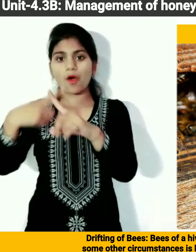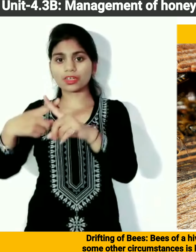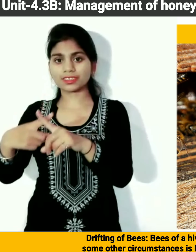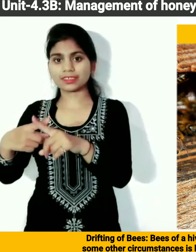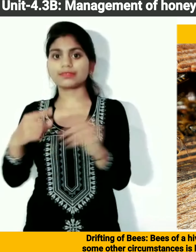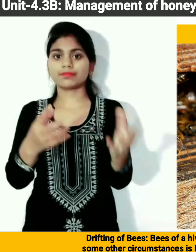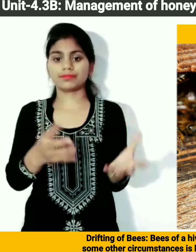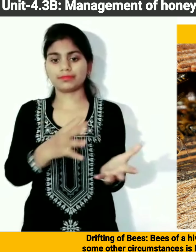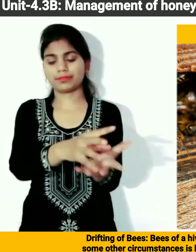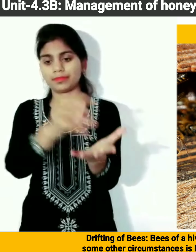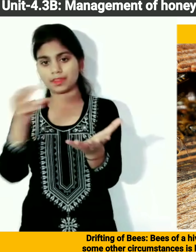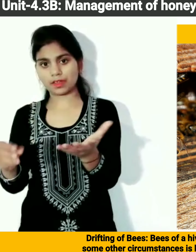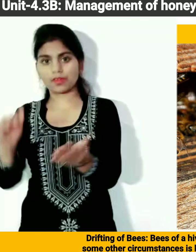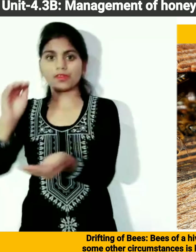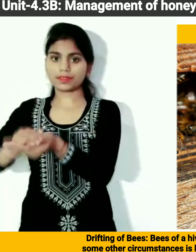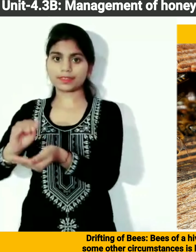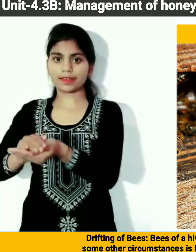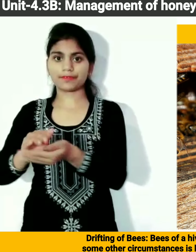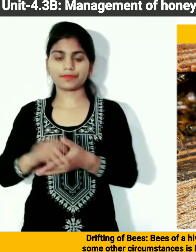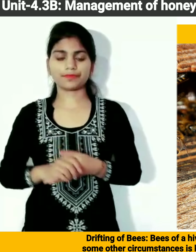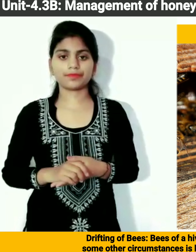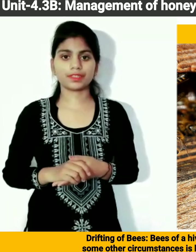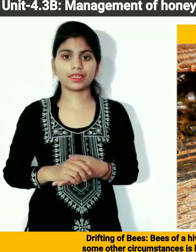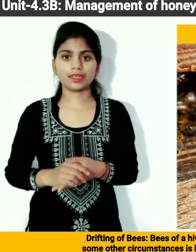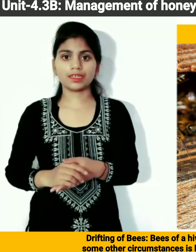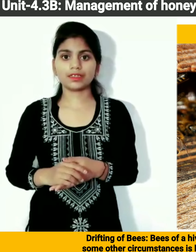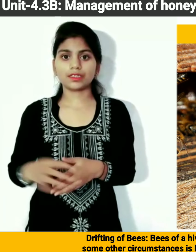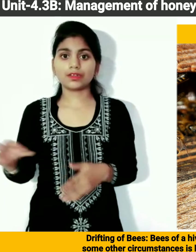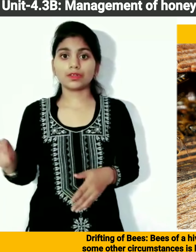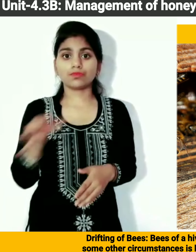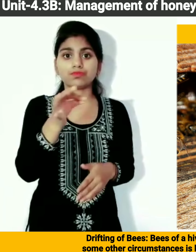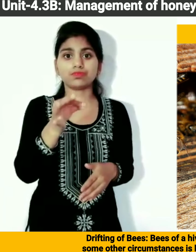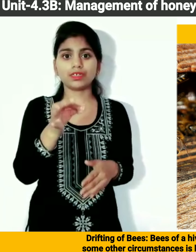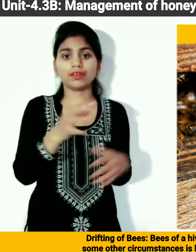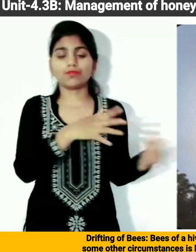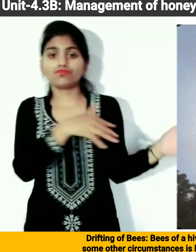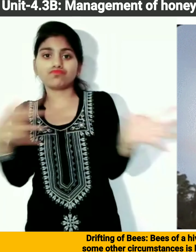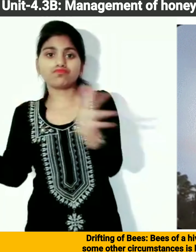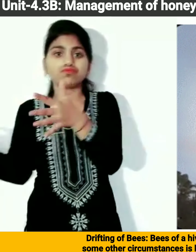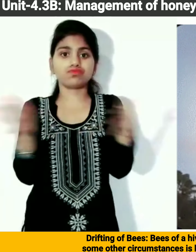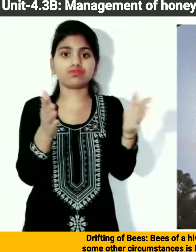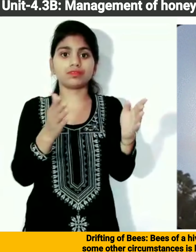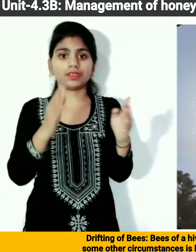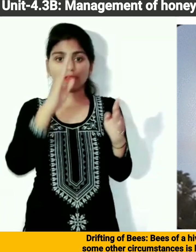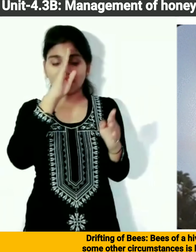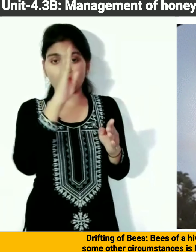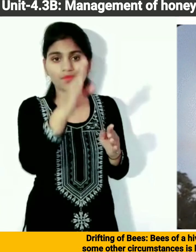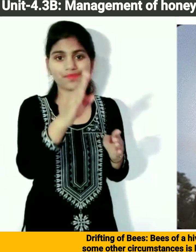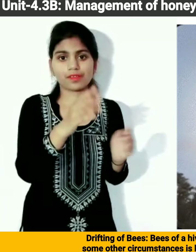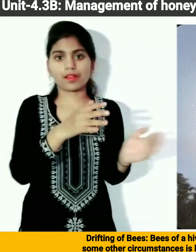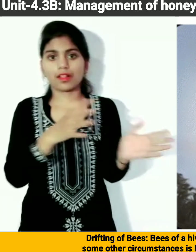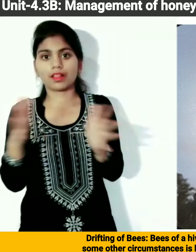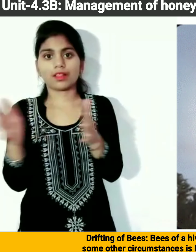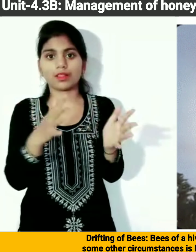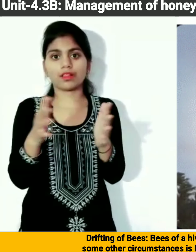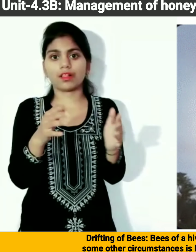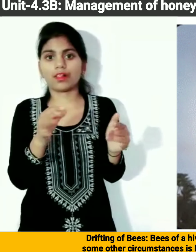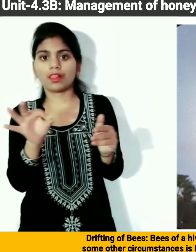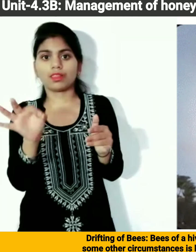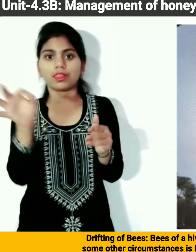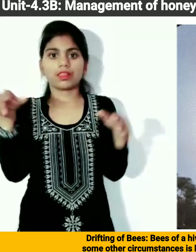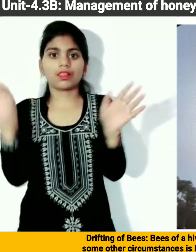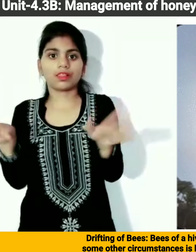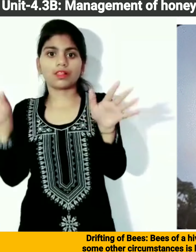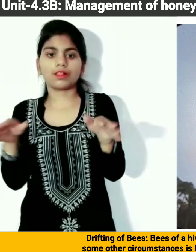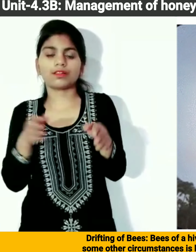Drifting of bees. Bees of a hive entering into adjacent hive due to